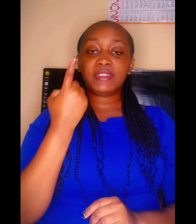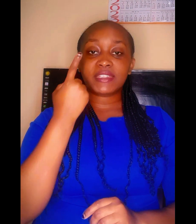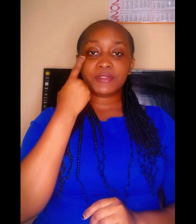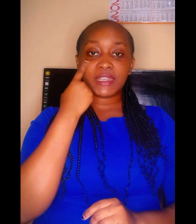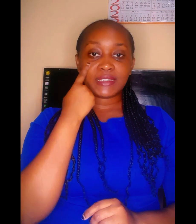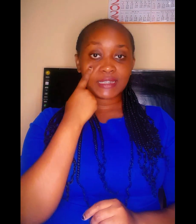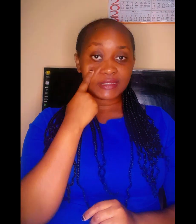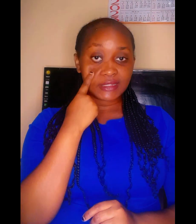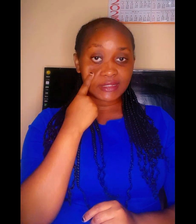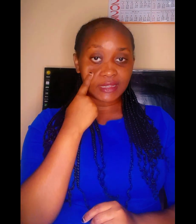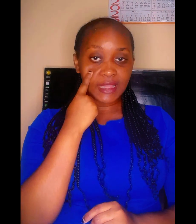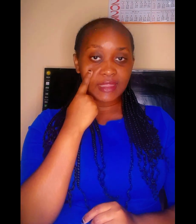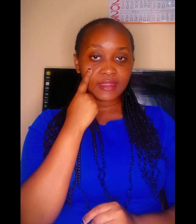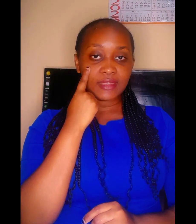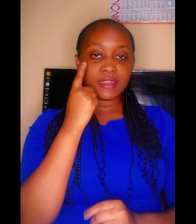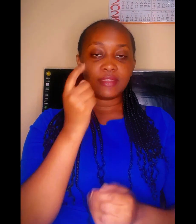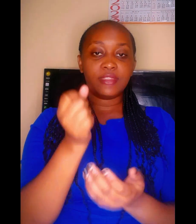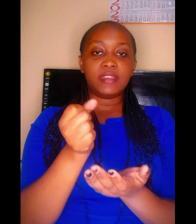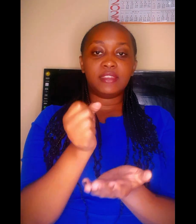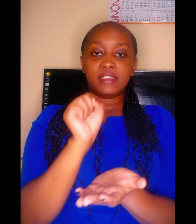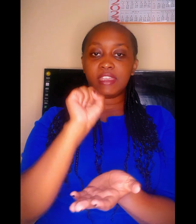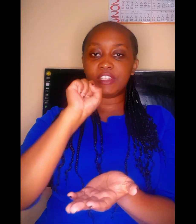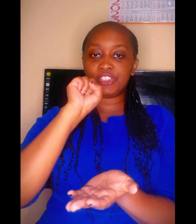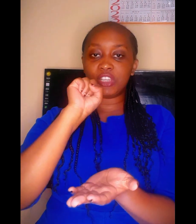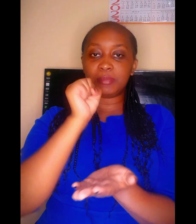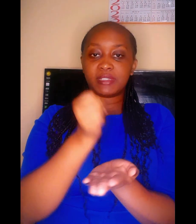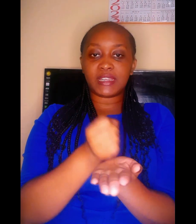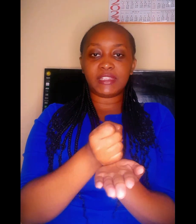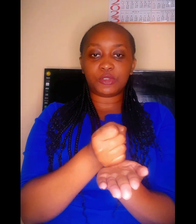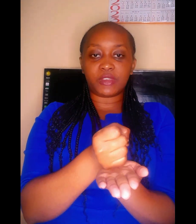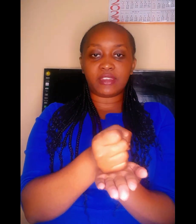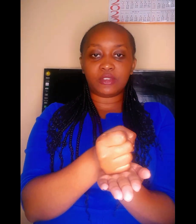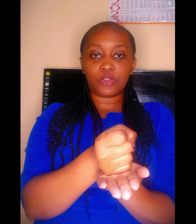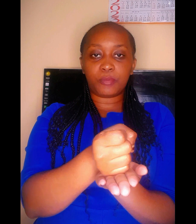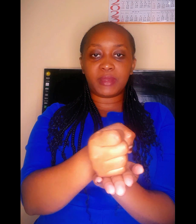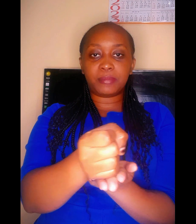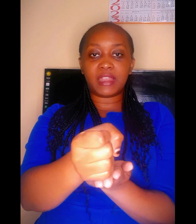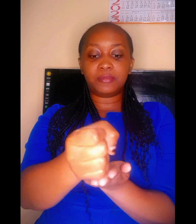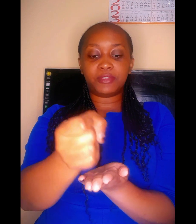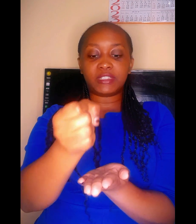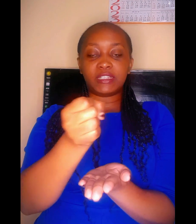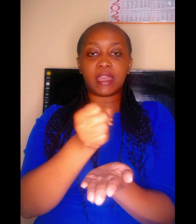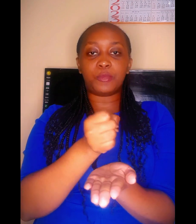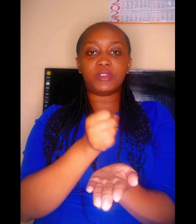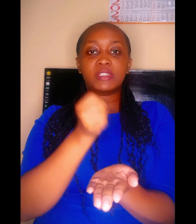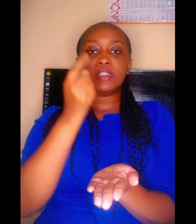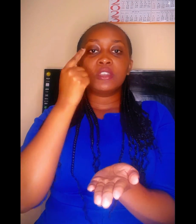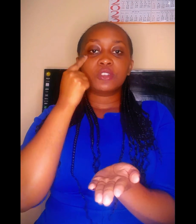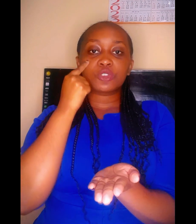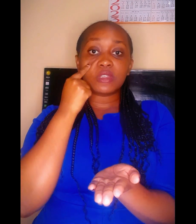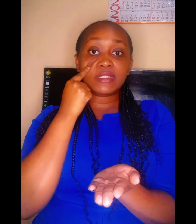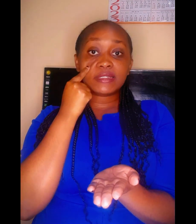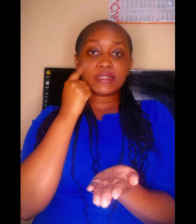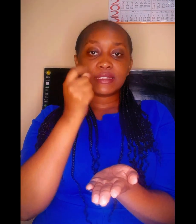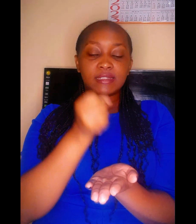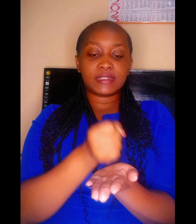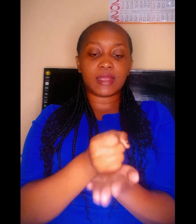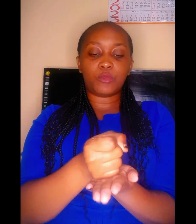index finger touches the eye, then S shape slides on an open palm facing upwards. So it's Samuel,